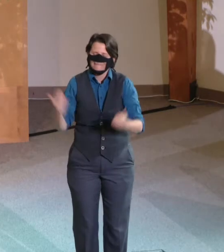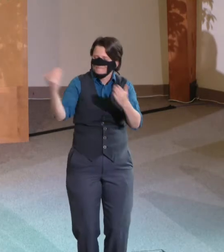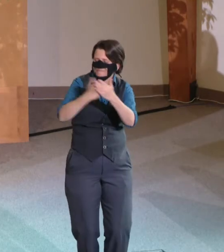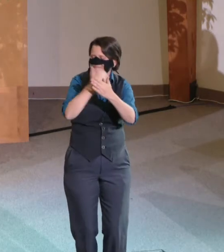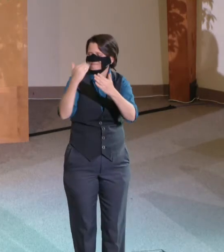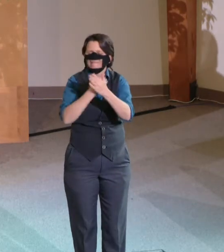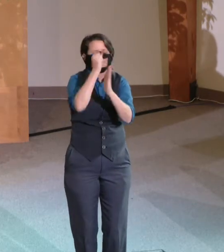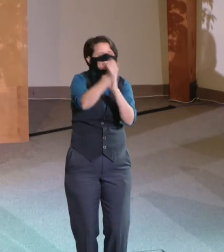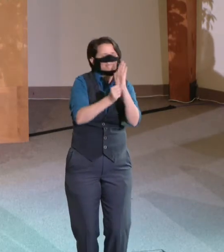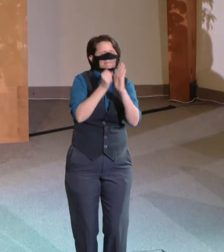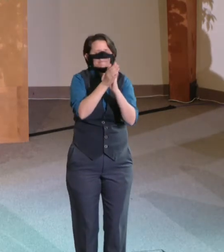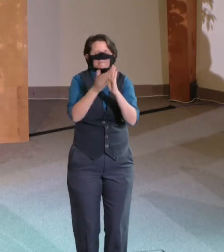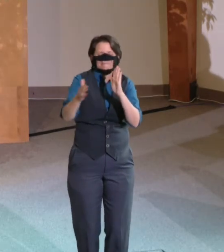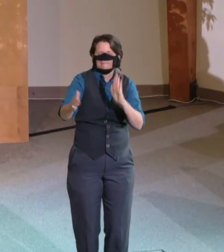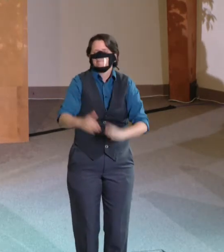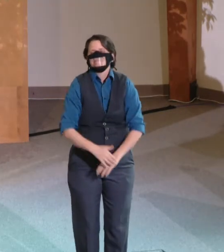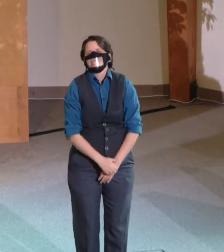It's a new season.